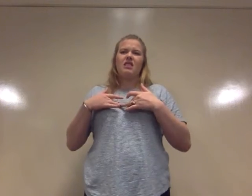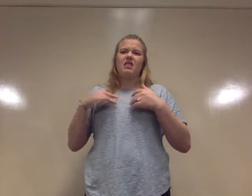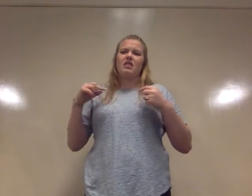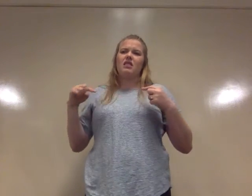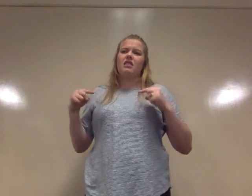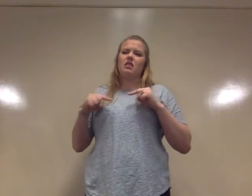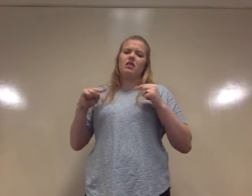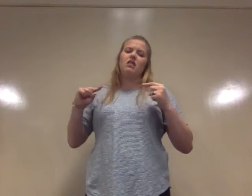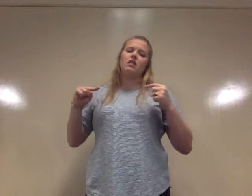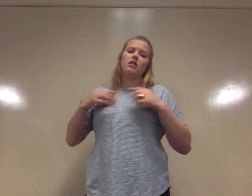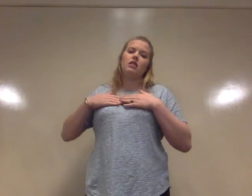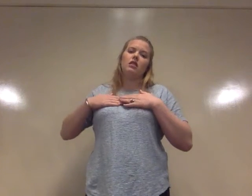angina to heart attacks.